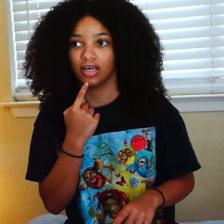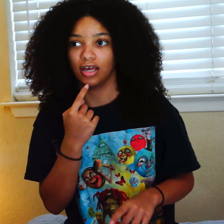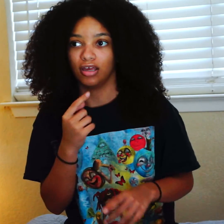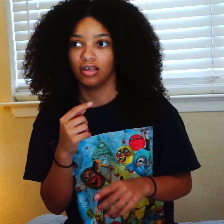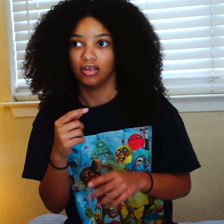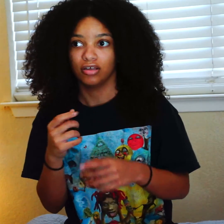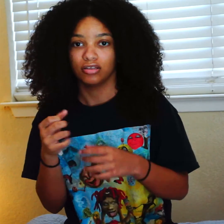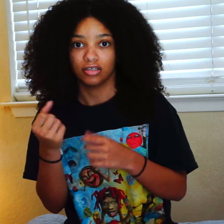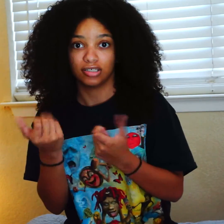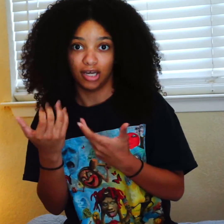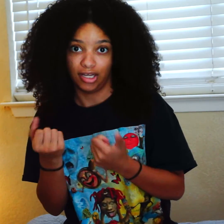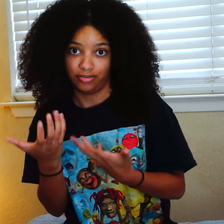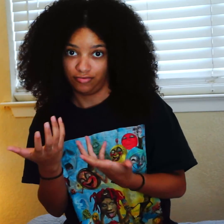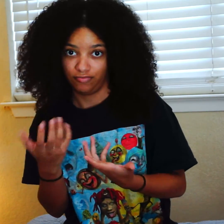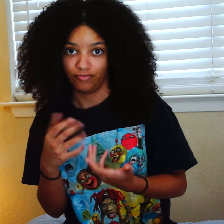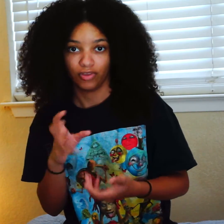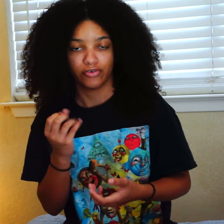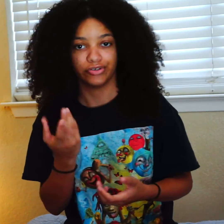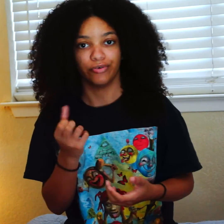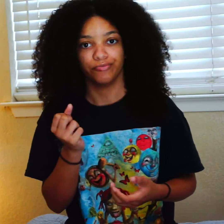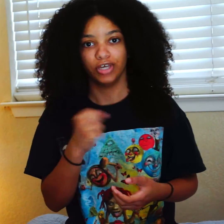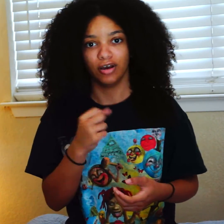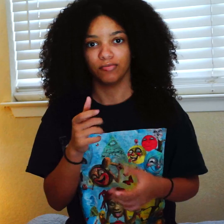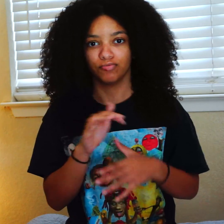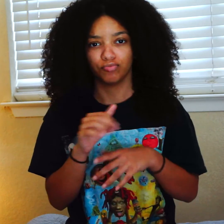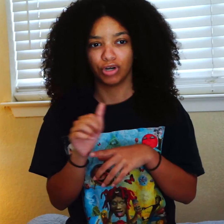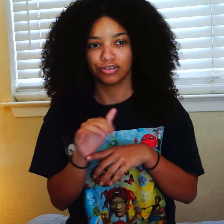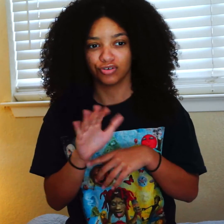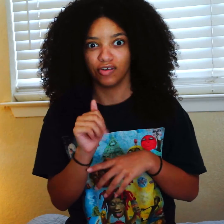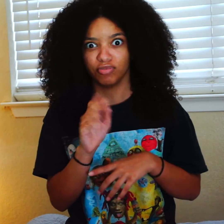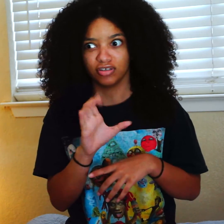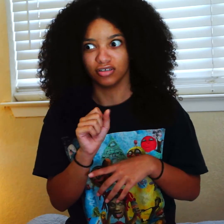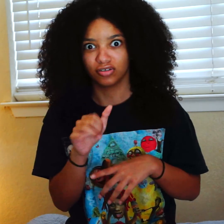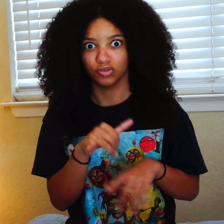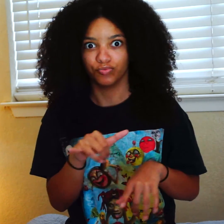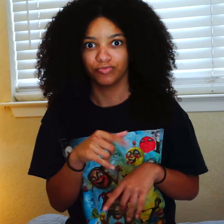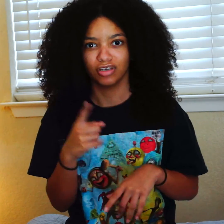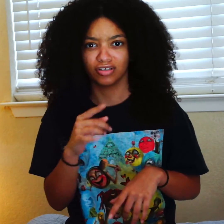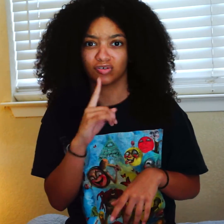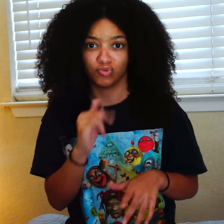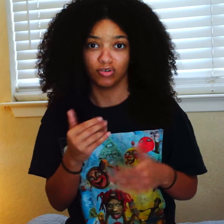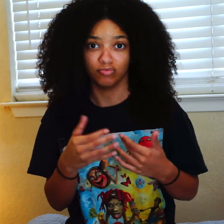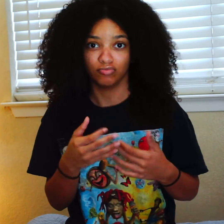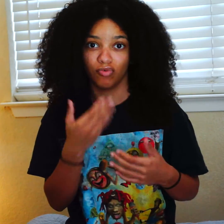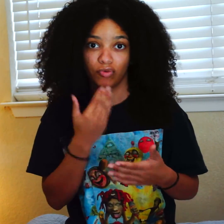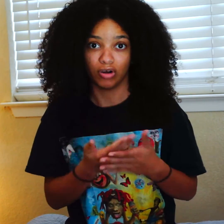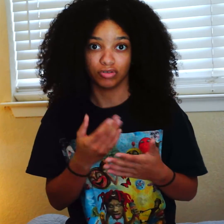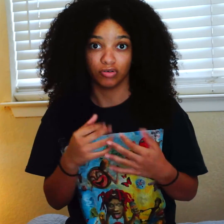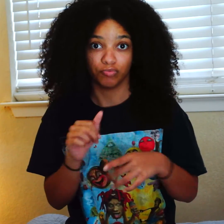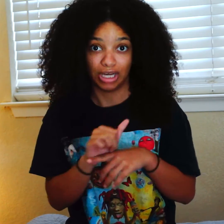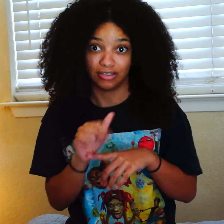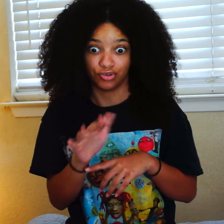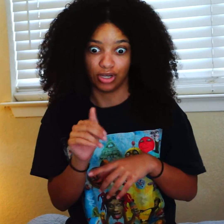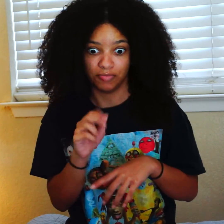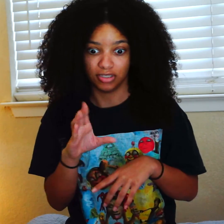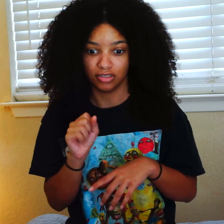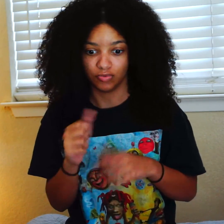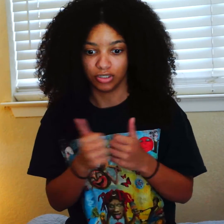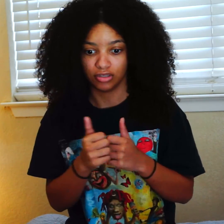say the sign. So yeah, practice your ABCs too. This is really well to practice your ABCs with.